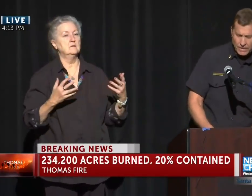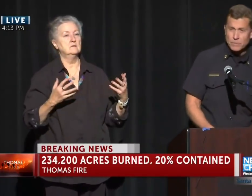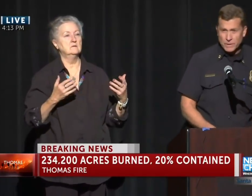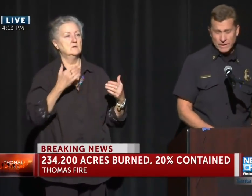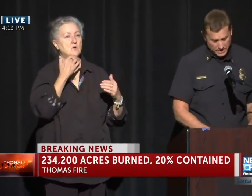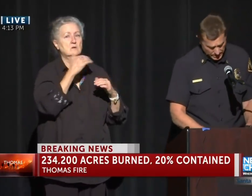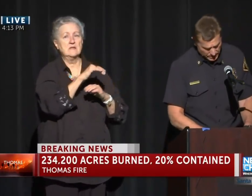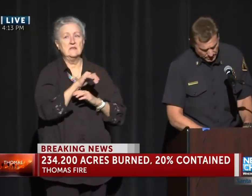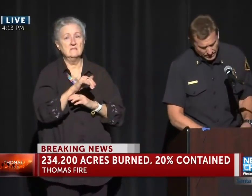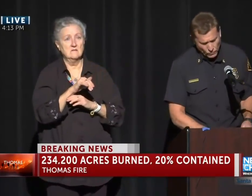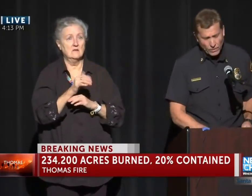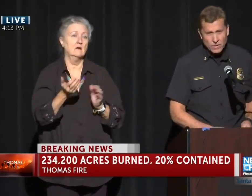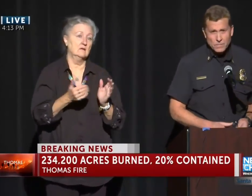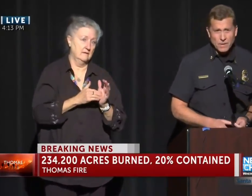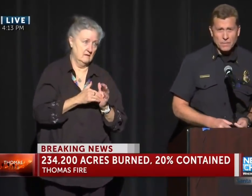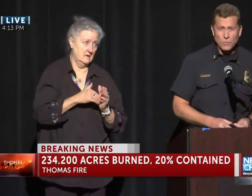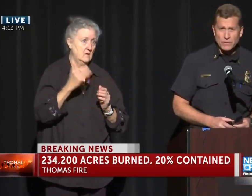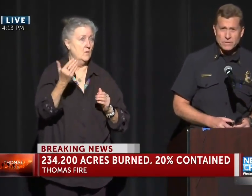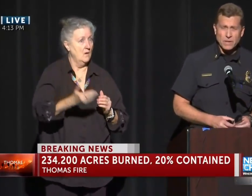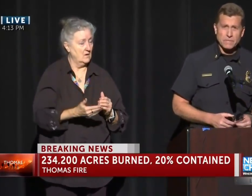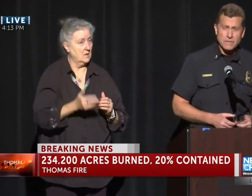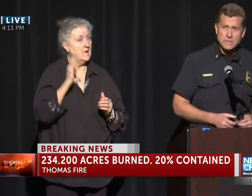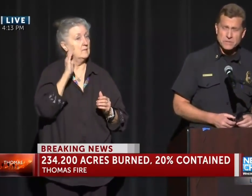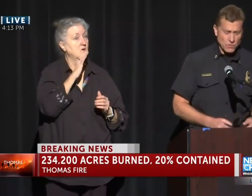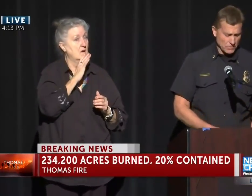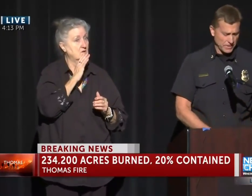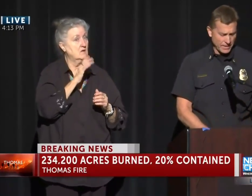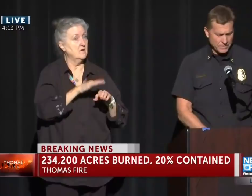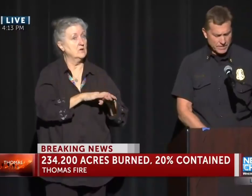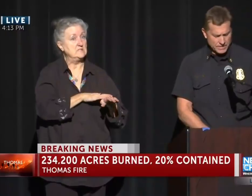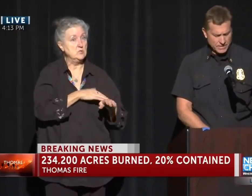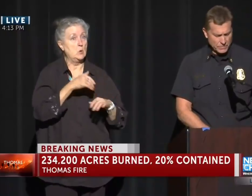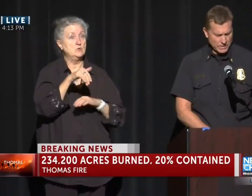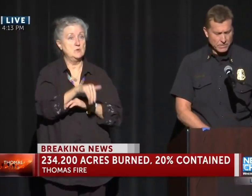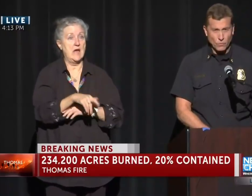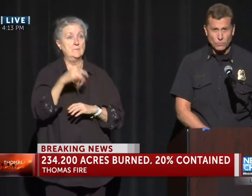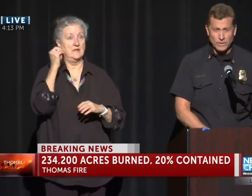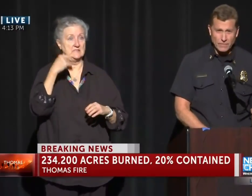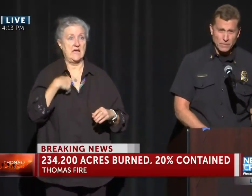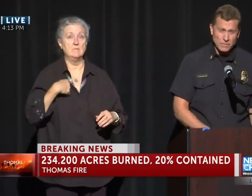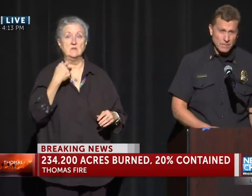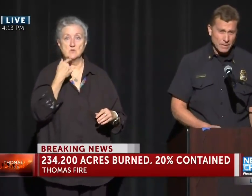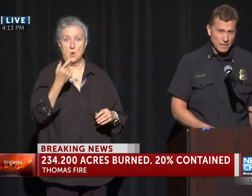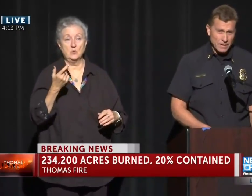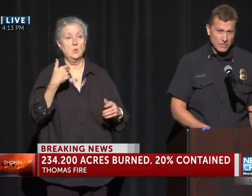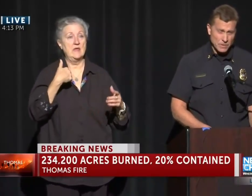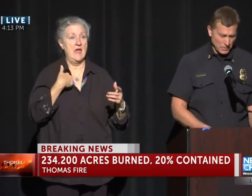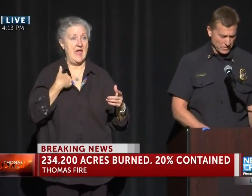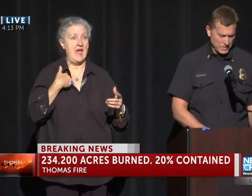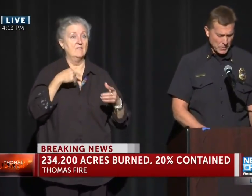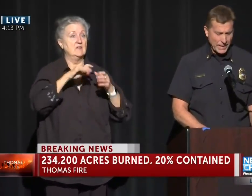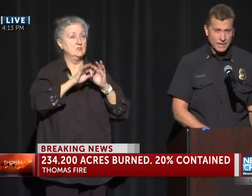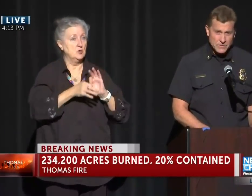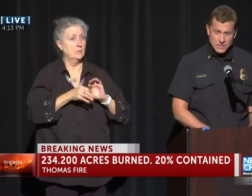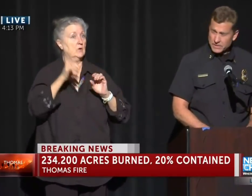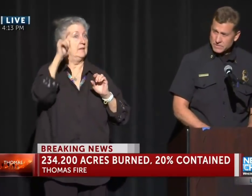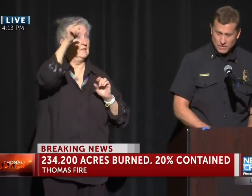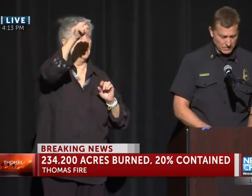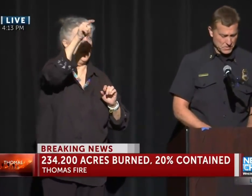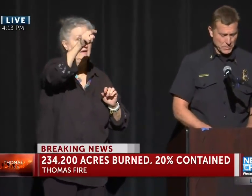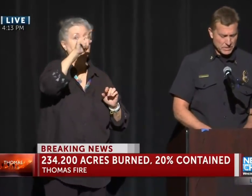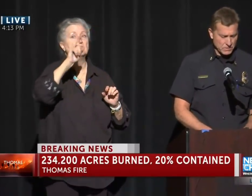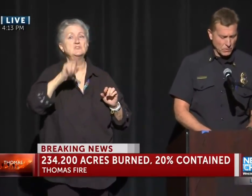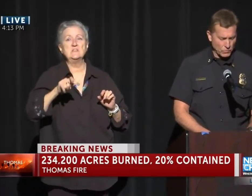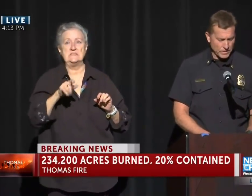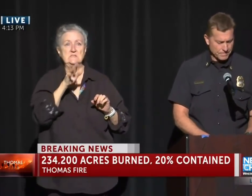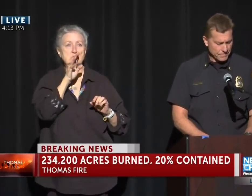Well, good evening, everybody, again, and welcome. I'm going to talk very slow tonight because I've been told we have an interpreter in the back and she needs